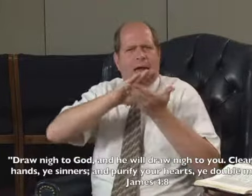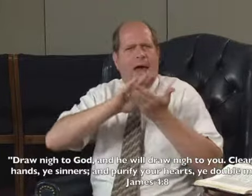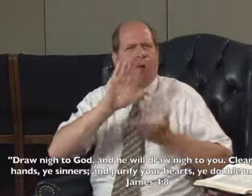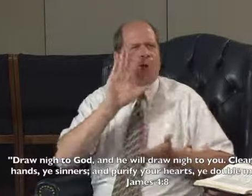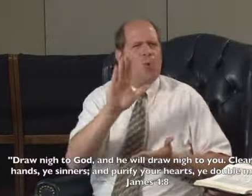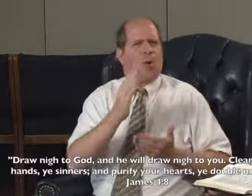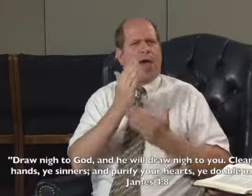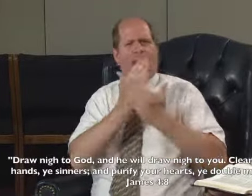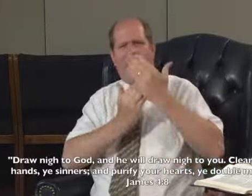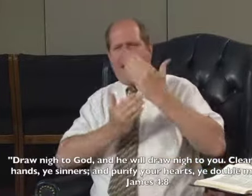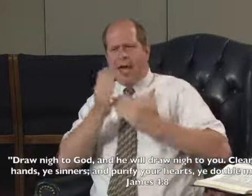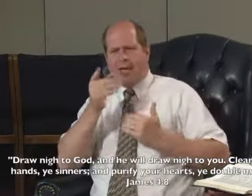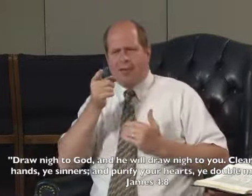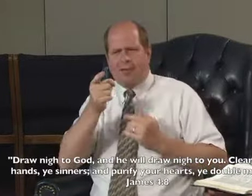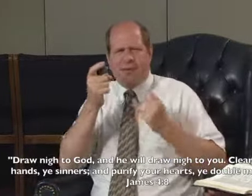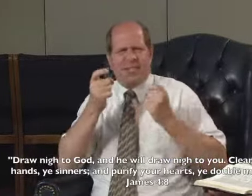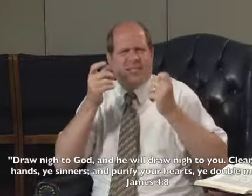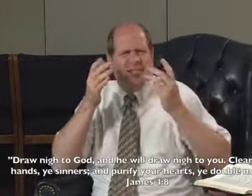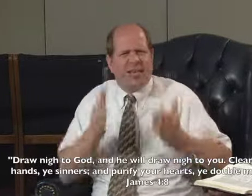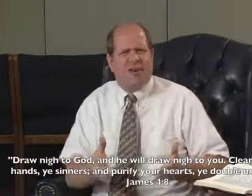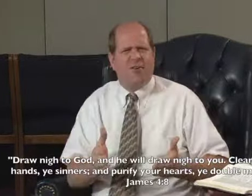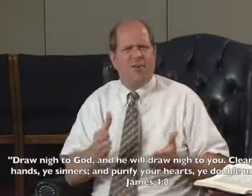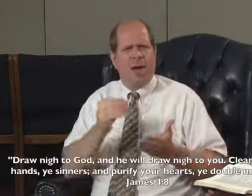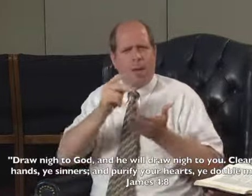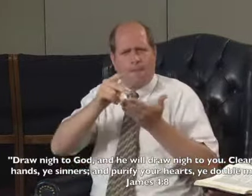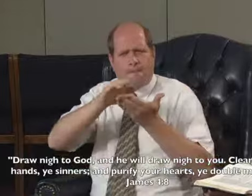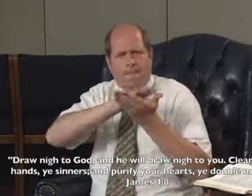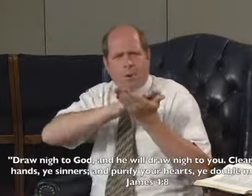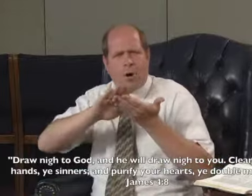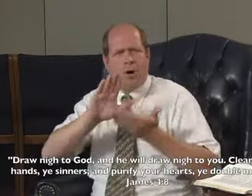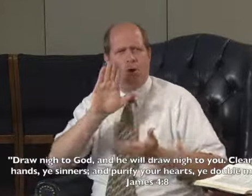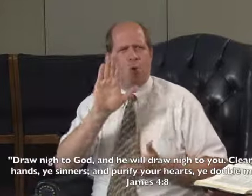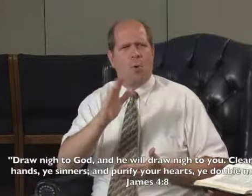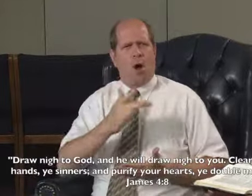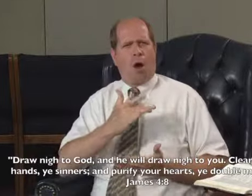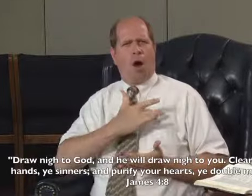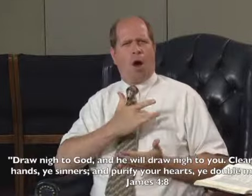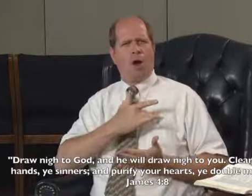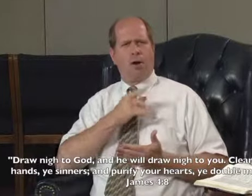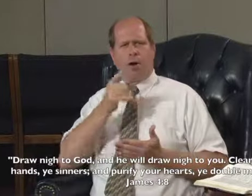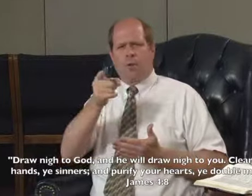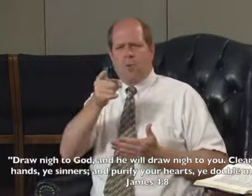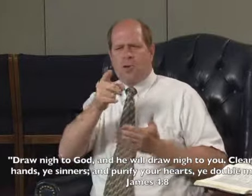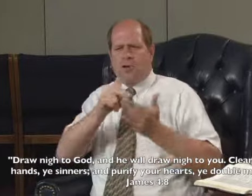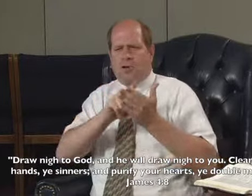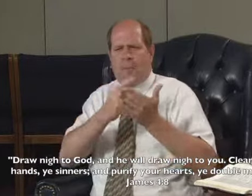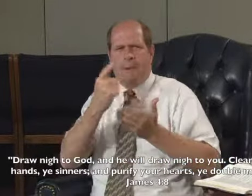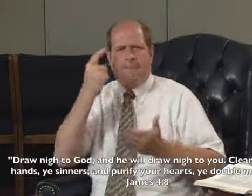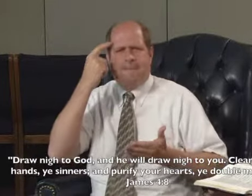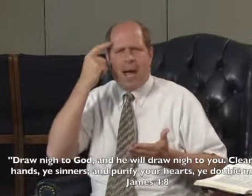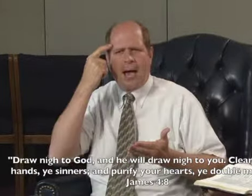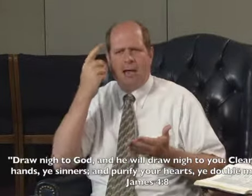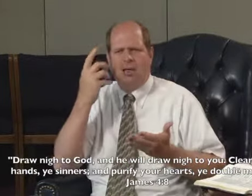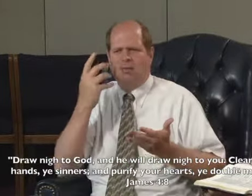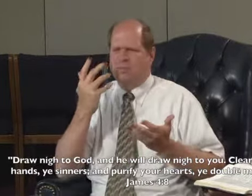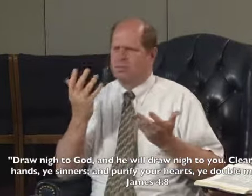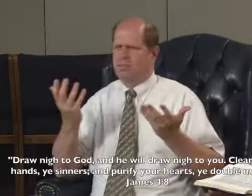you. Cleanse your hands, ye sinners, and purify your hearts, ye